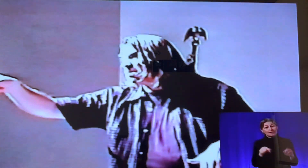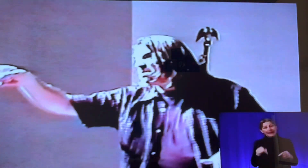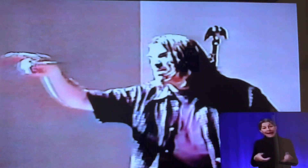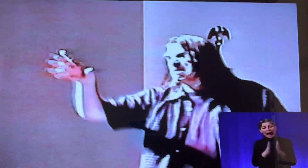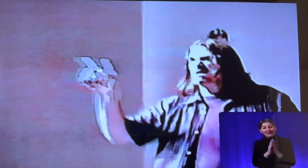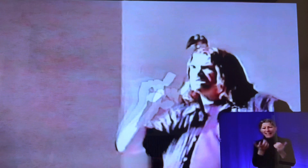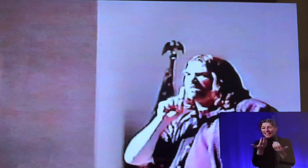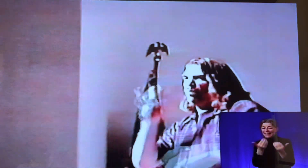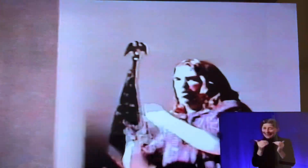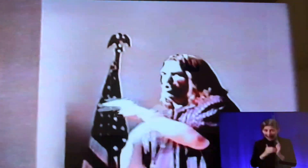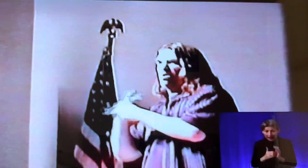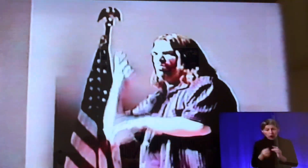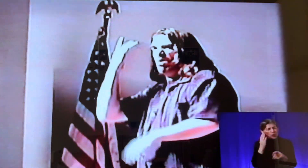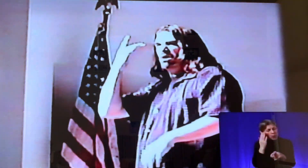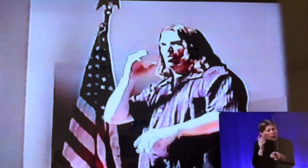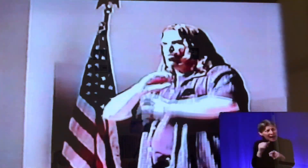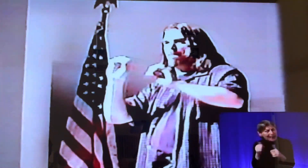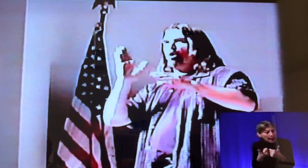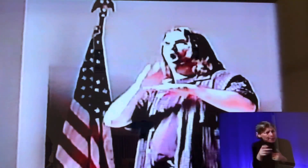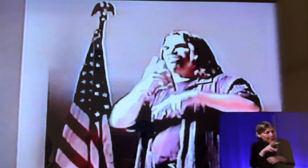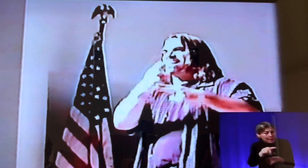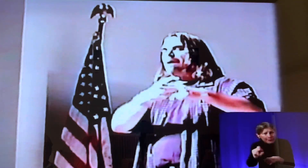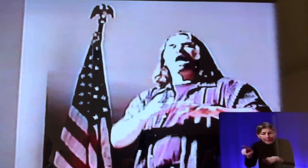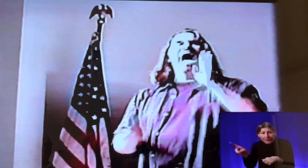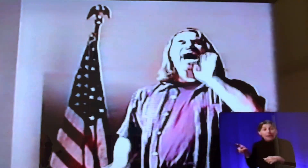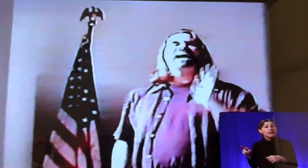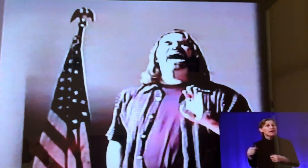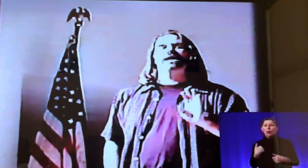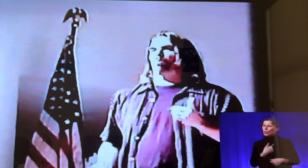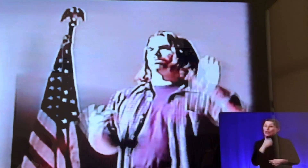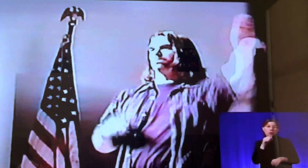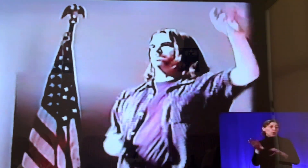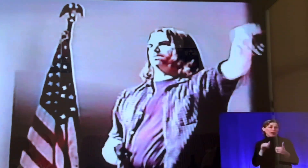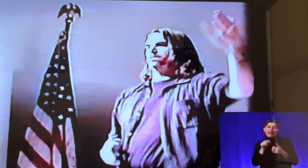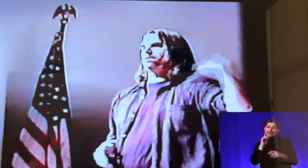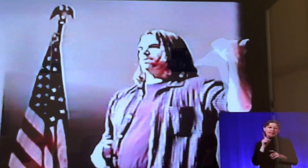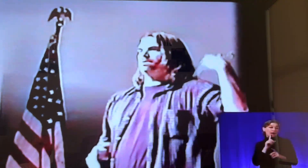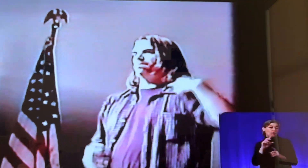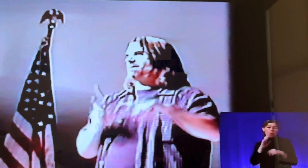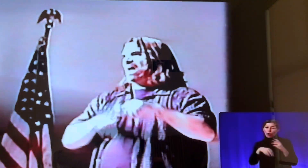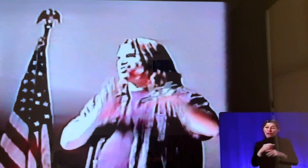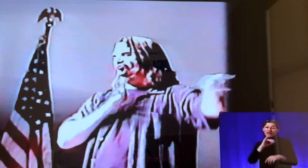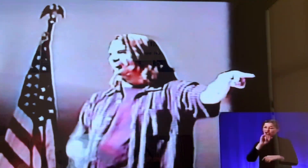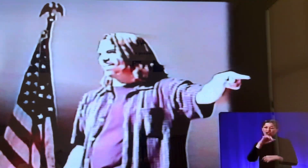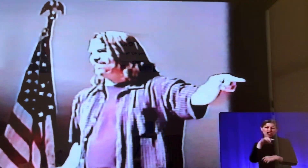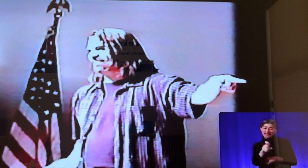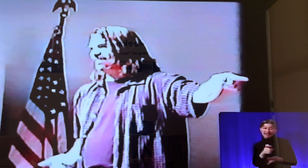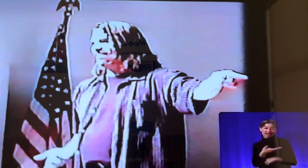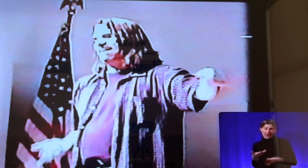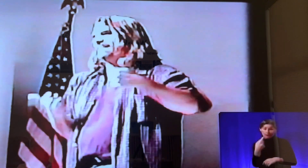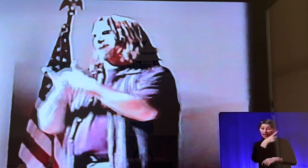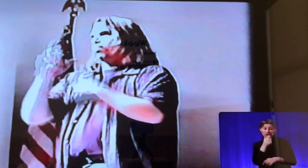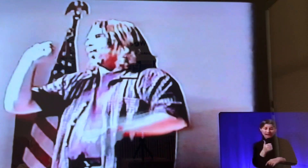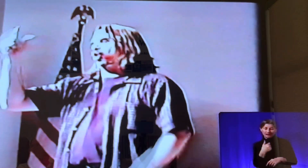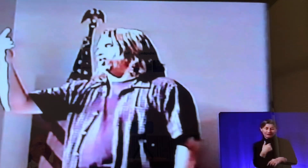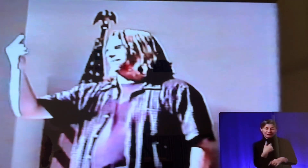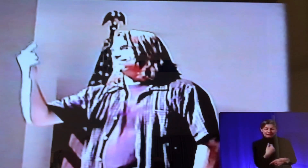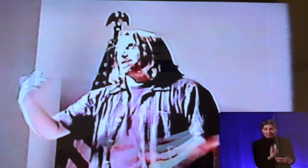that game, you guys out there? We don't do that in the deaf world, the jinx thing, because they don't talk. So that